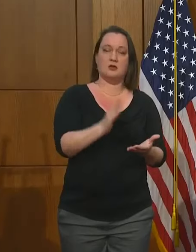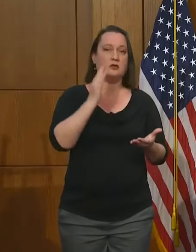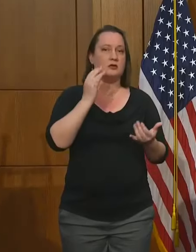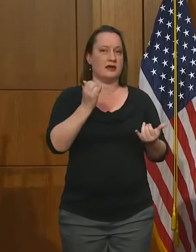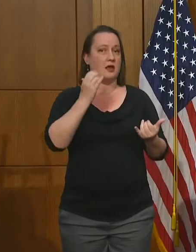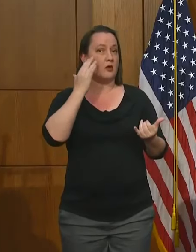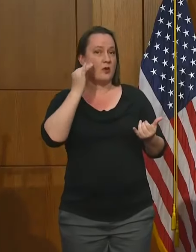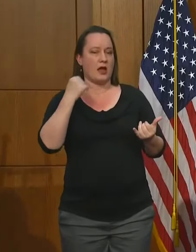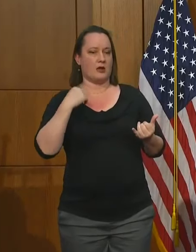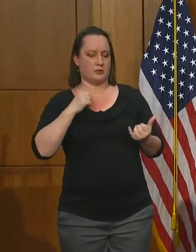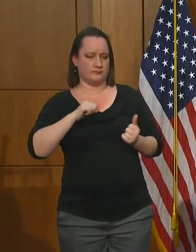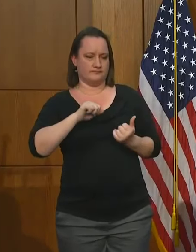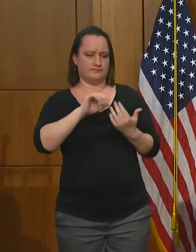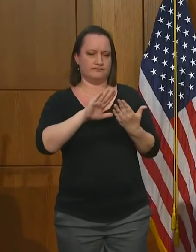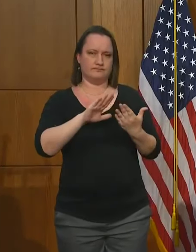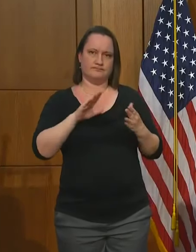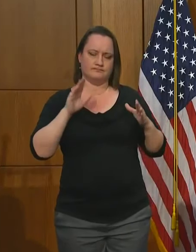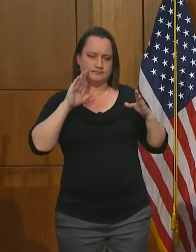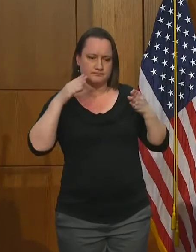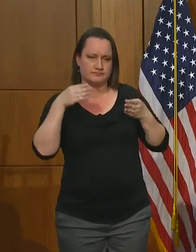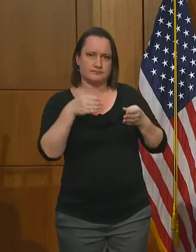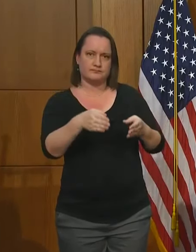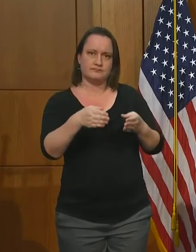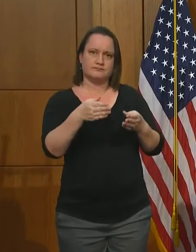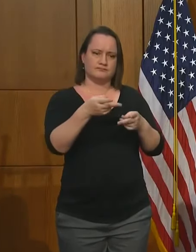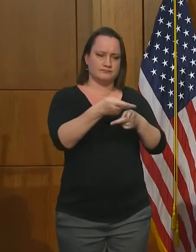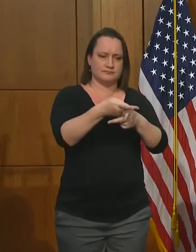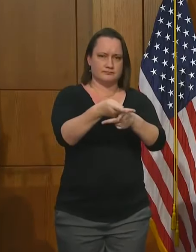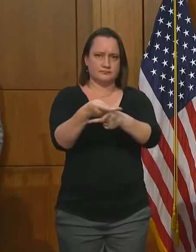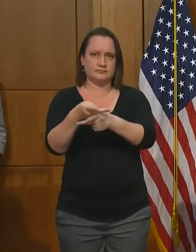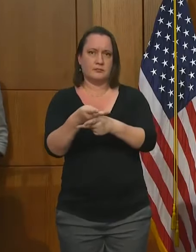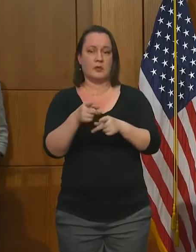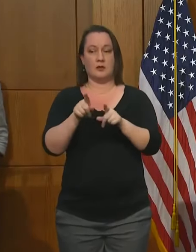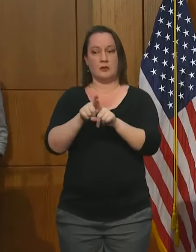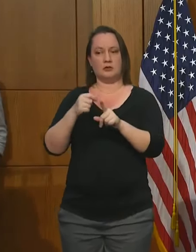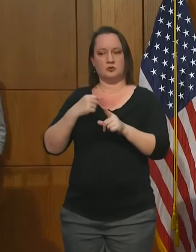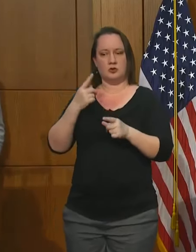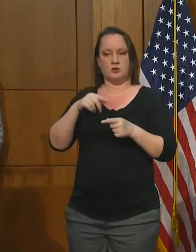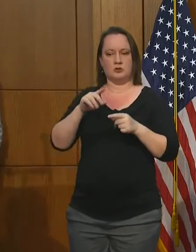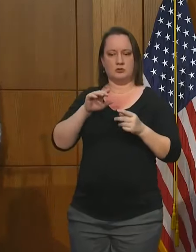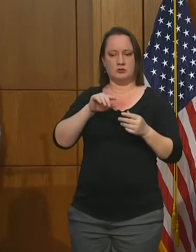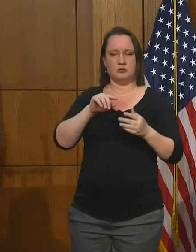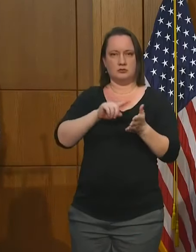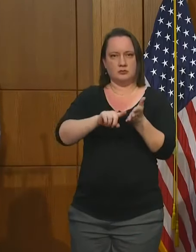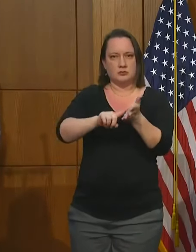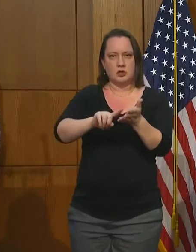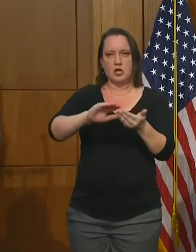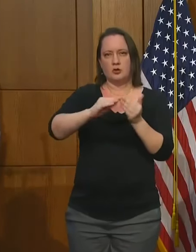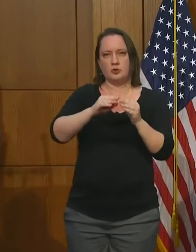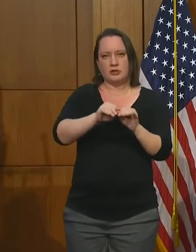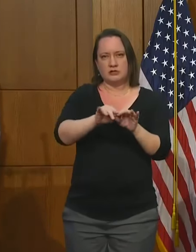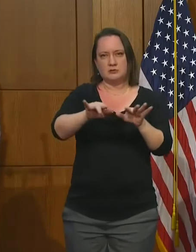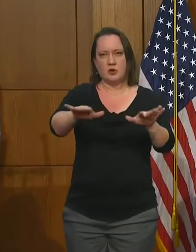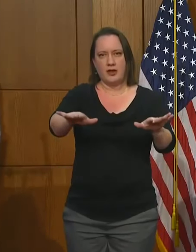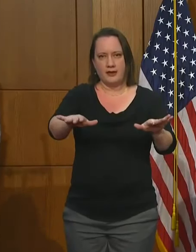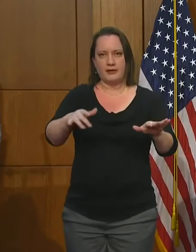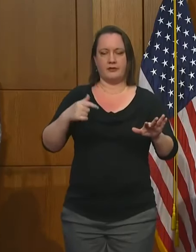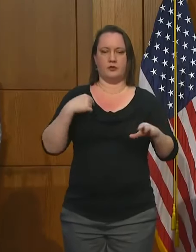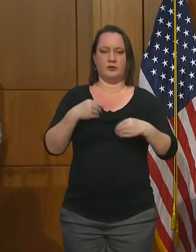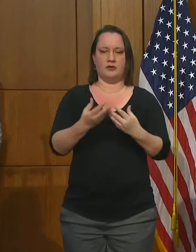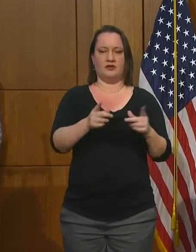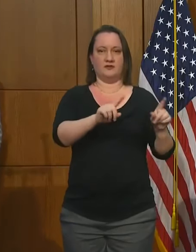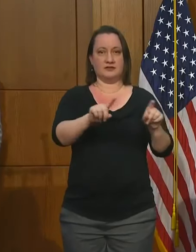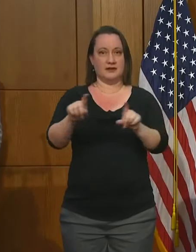attention into dealing with those, and we're also looking at the community spread in those areas with big tests in both